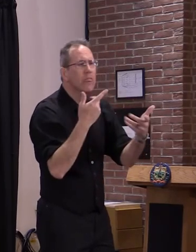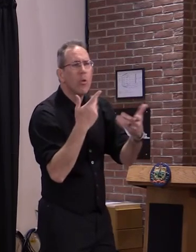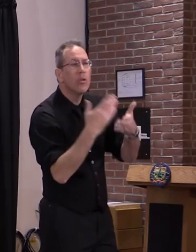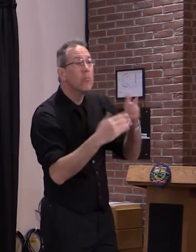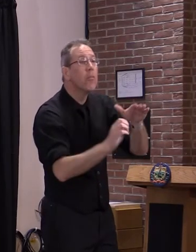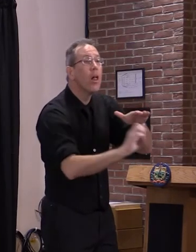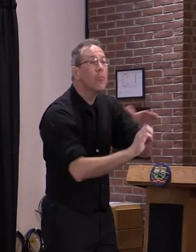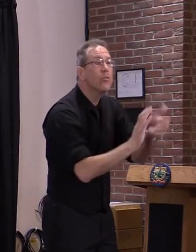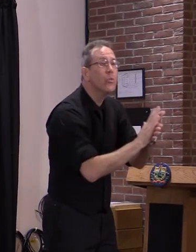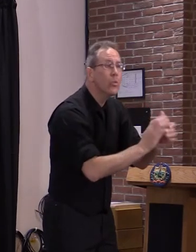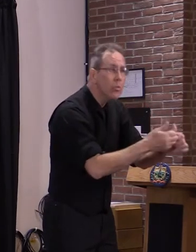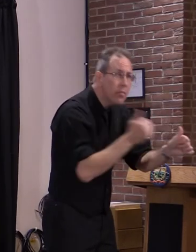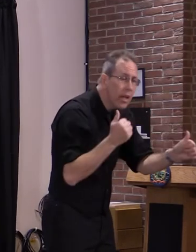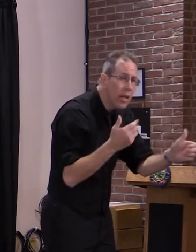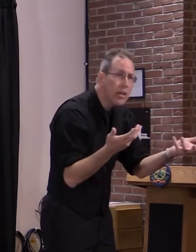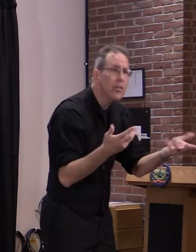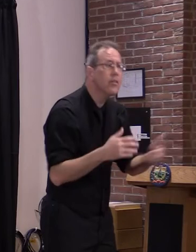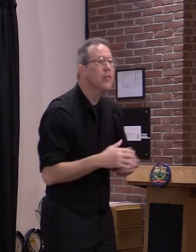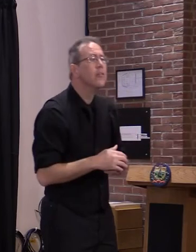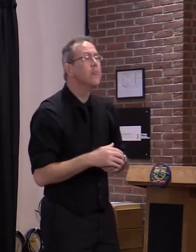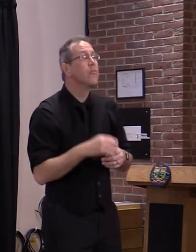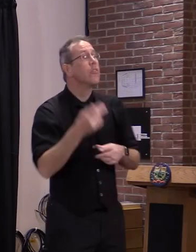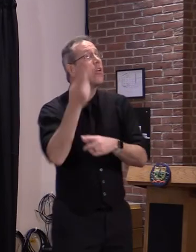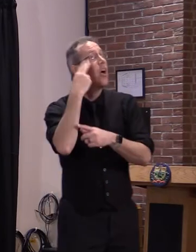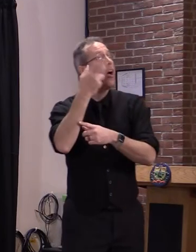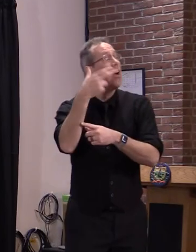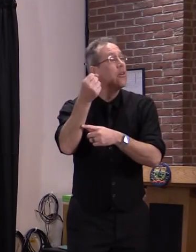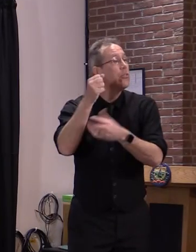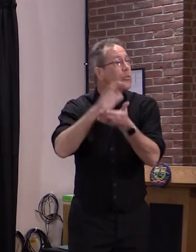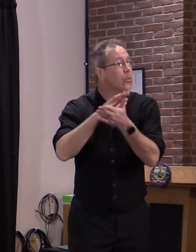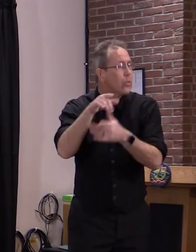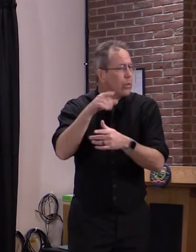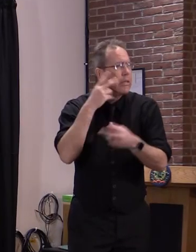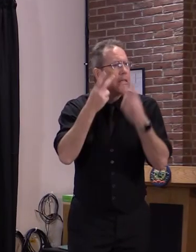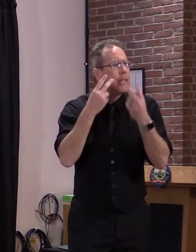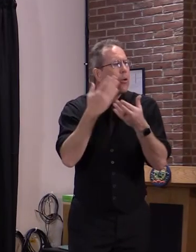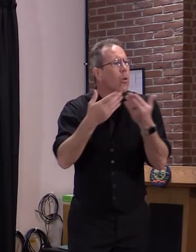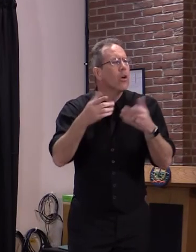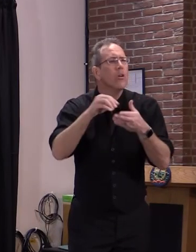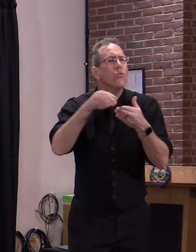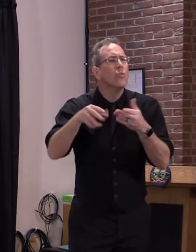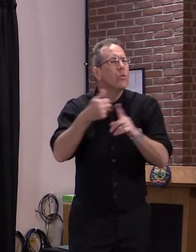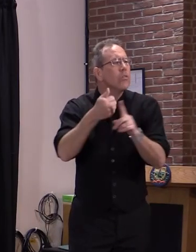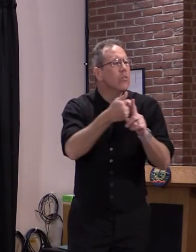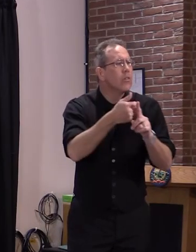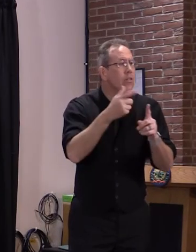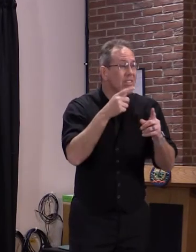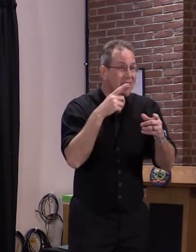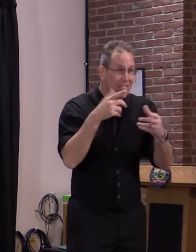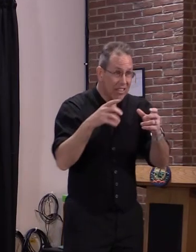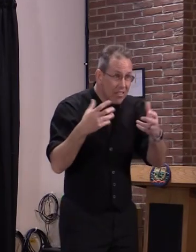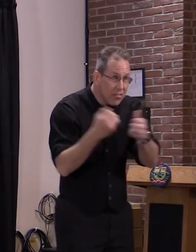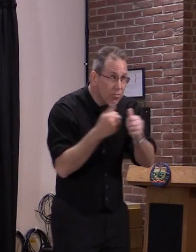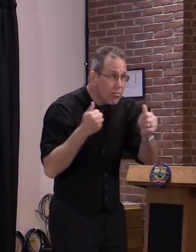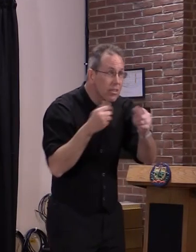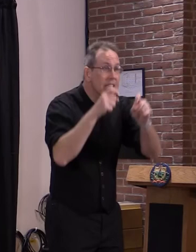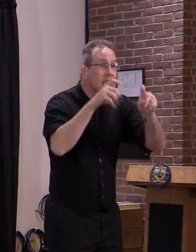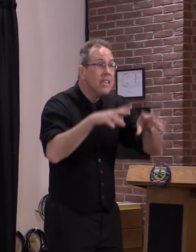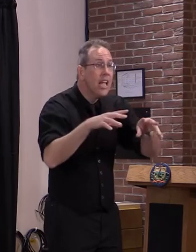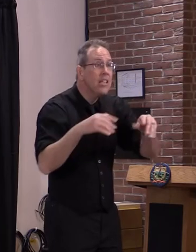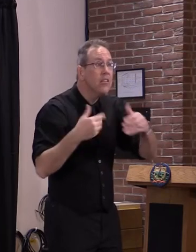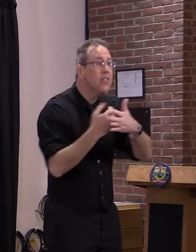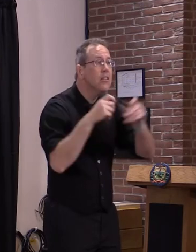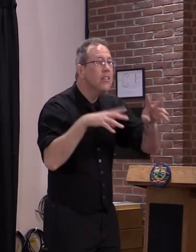information, I think, around course taking patterns and have some idea of students' progress towards meeting graduation requirements. I think the